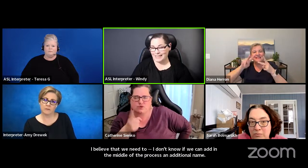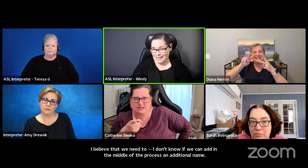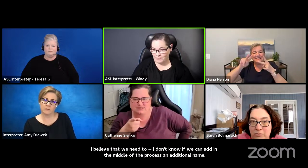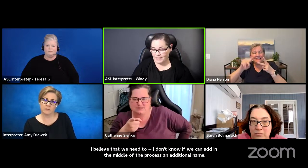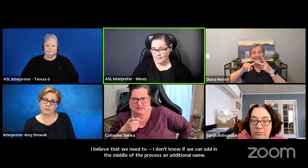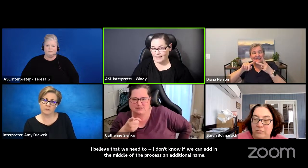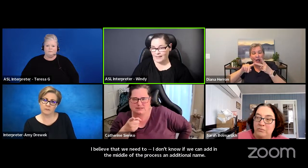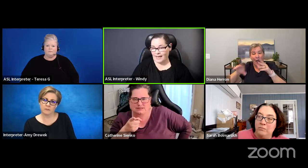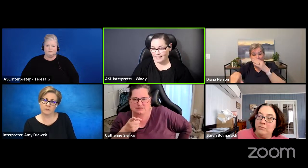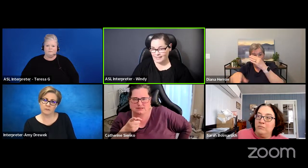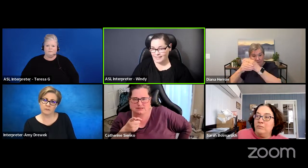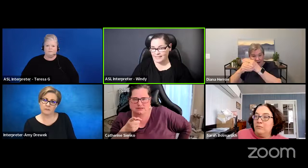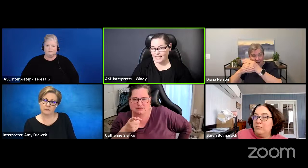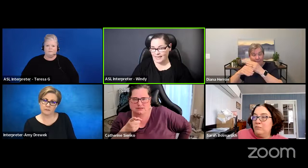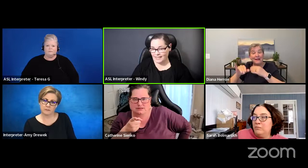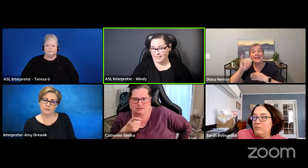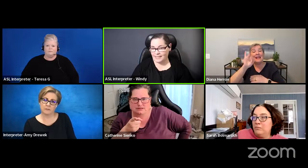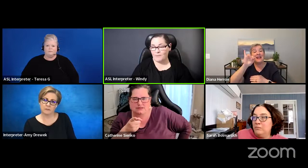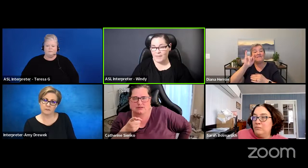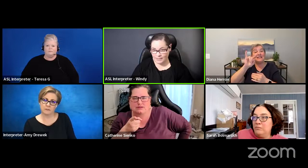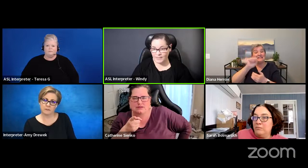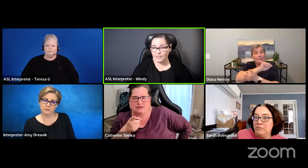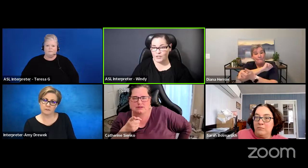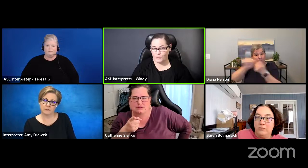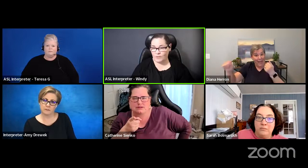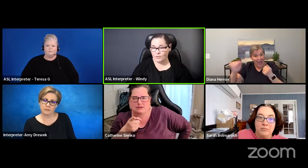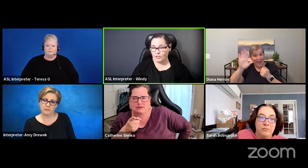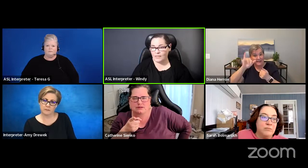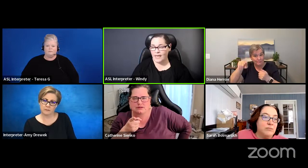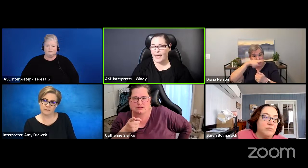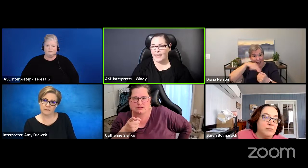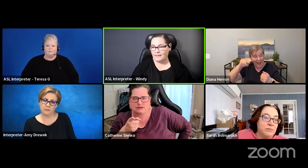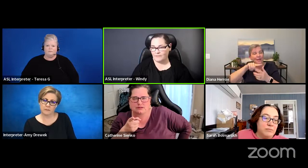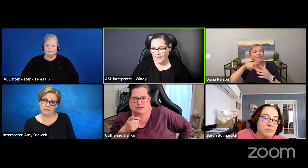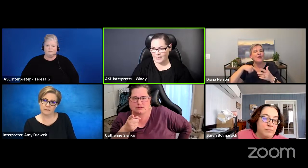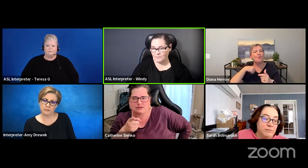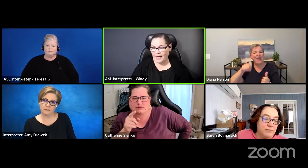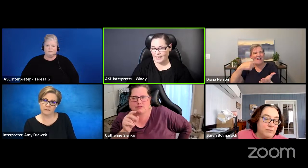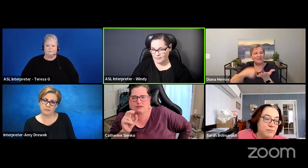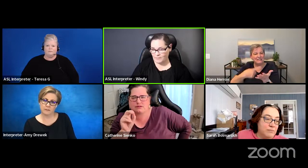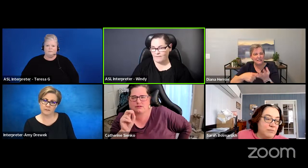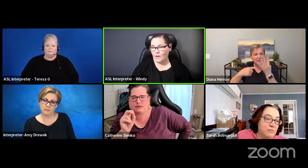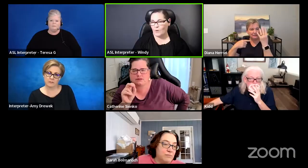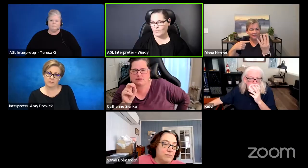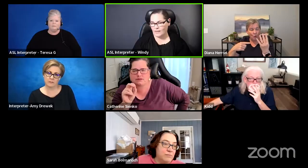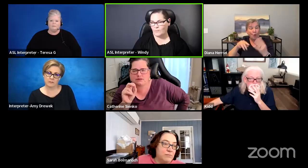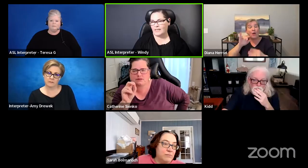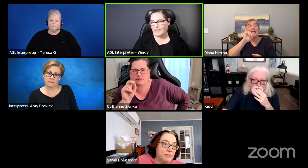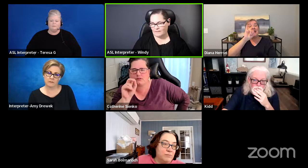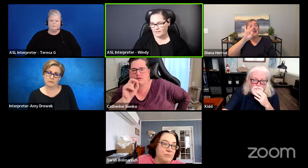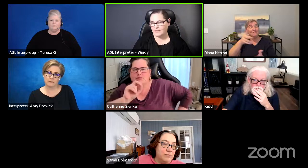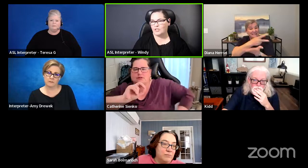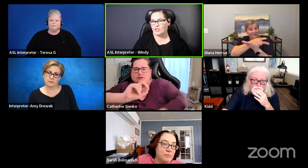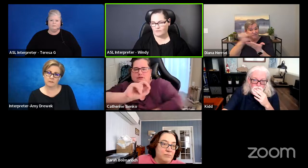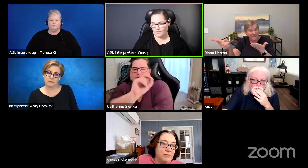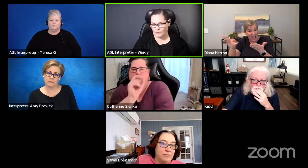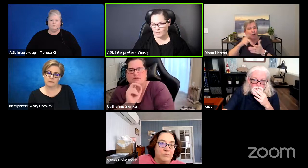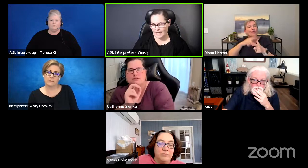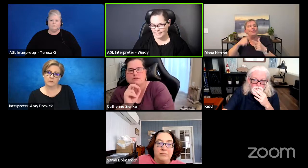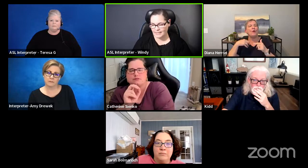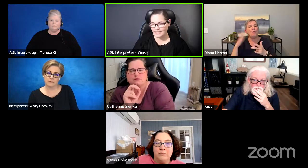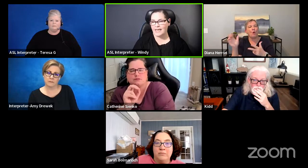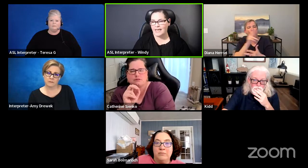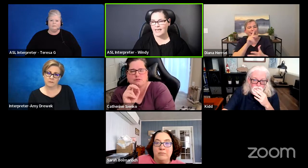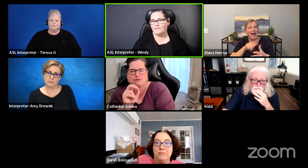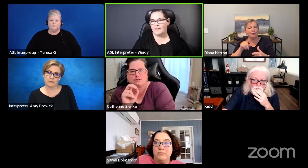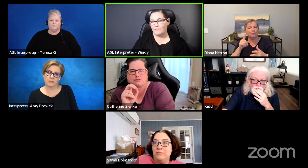to accept that the amendment to the motion. And if that is passed by vote, then we can have a discussion of the